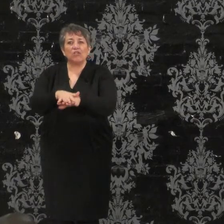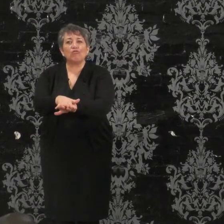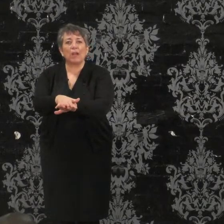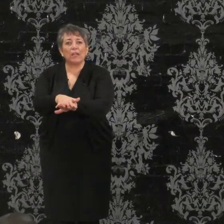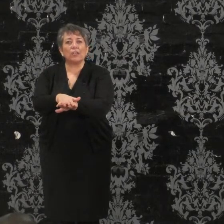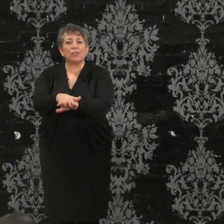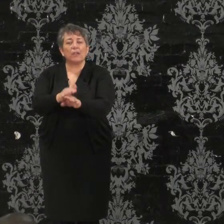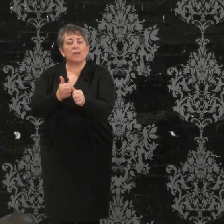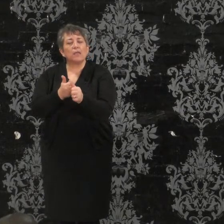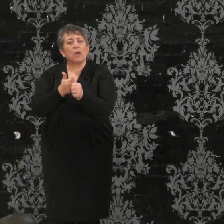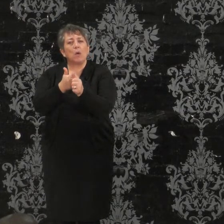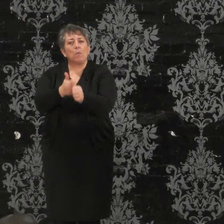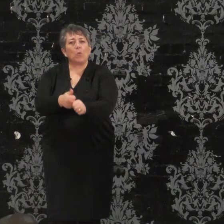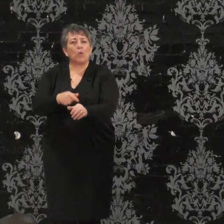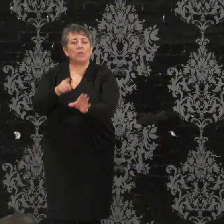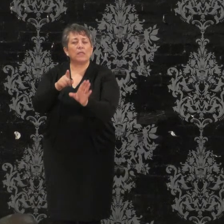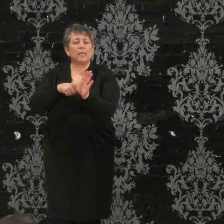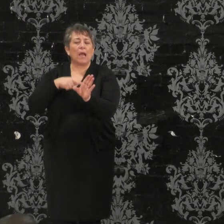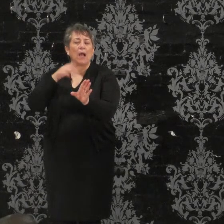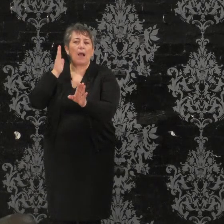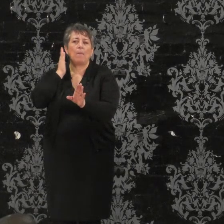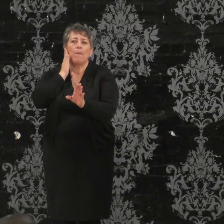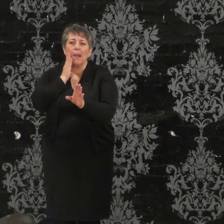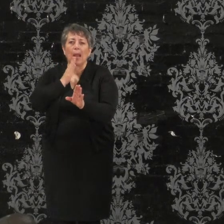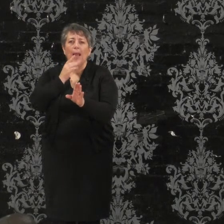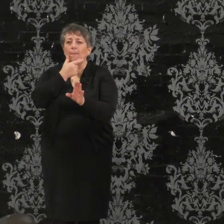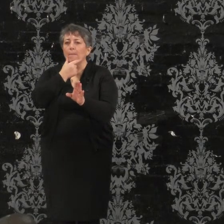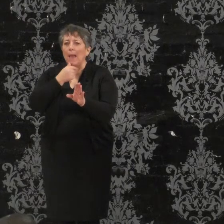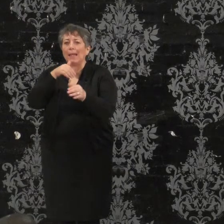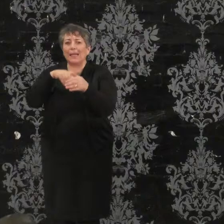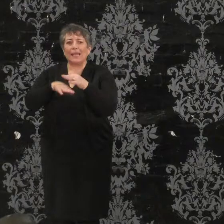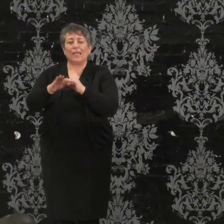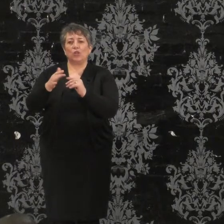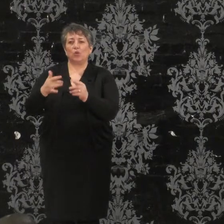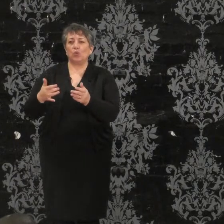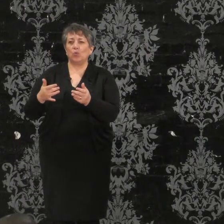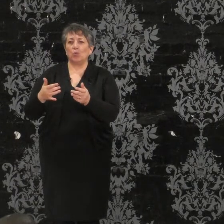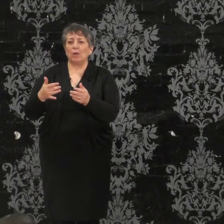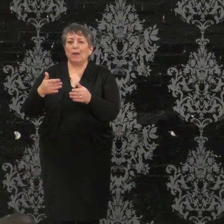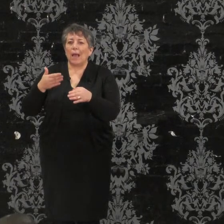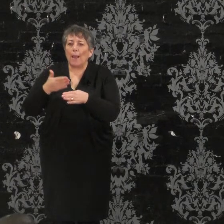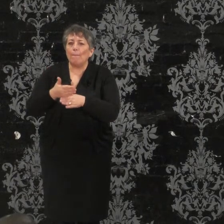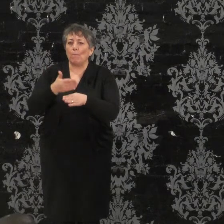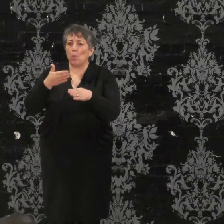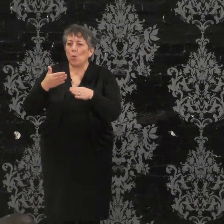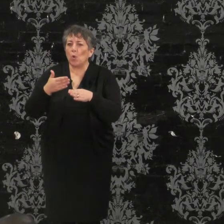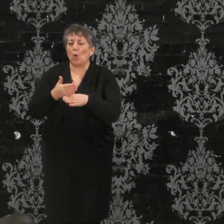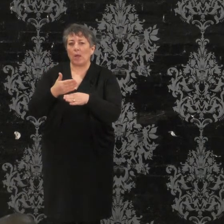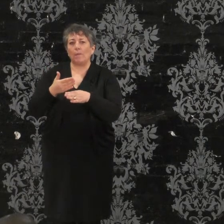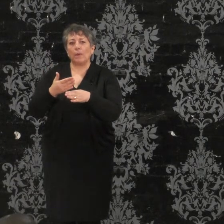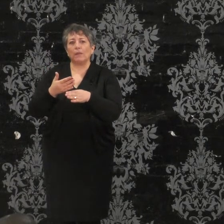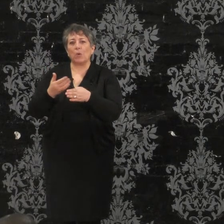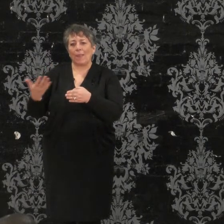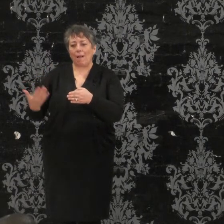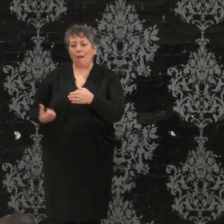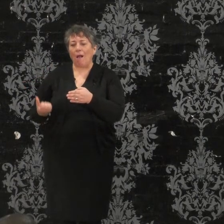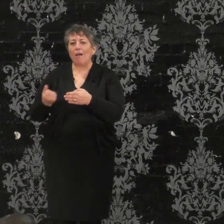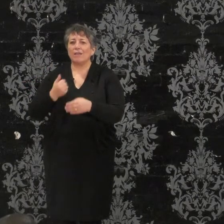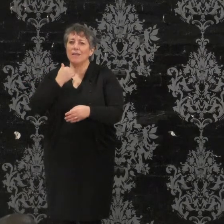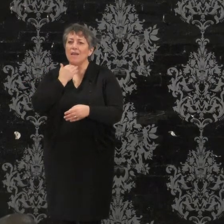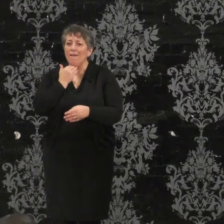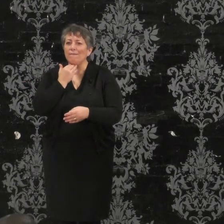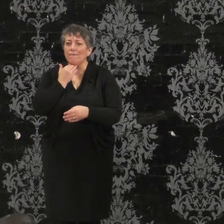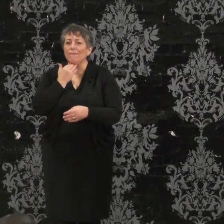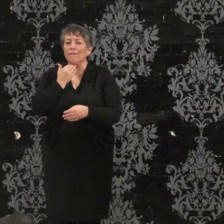men into living wage employment. But we clearly need to do even more to help combat the